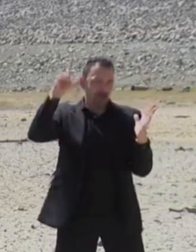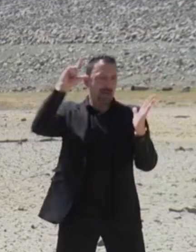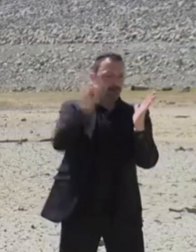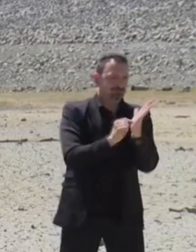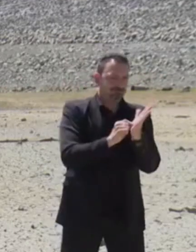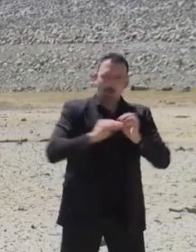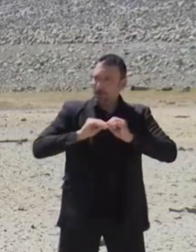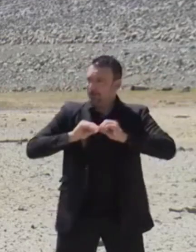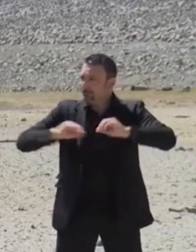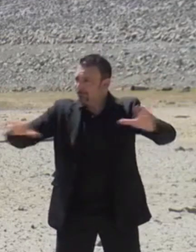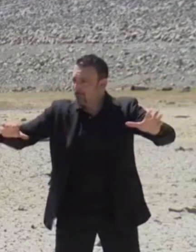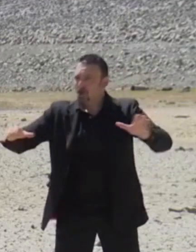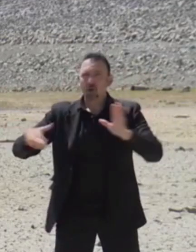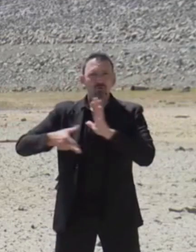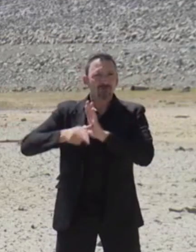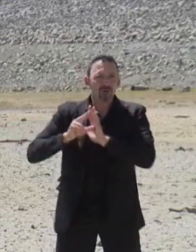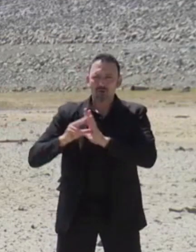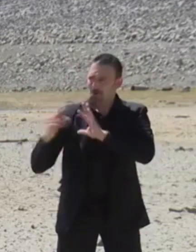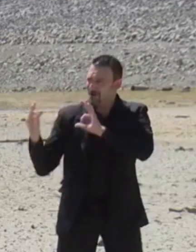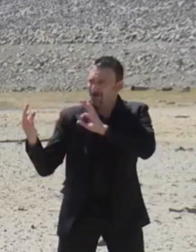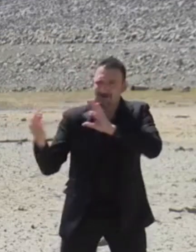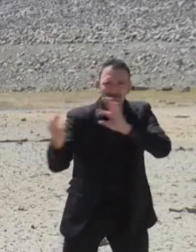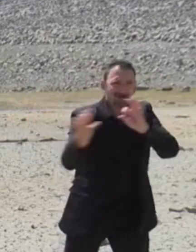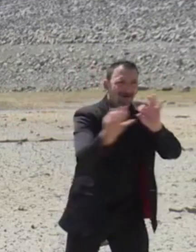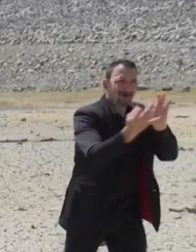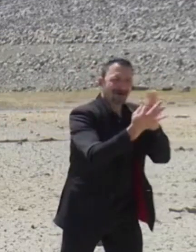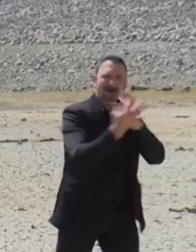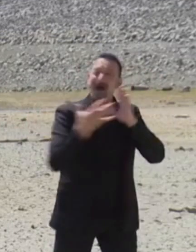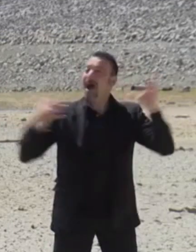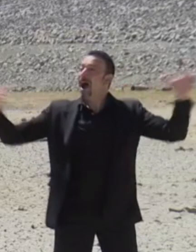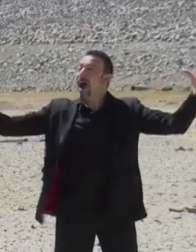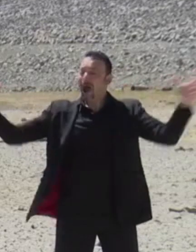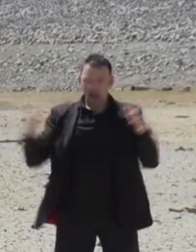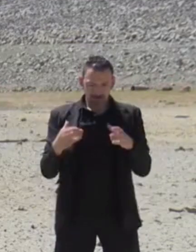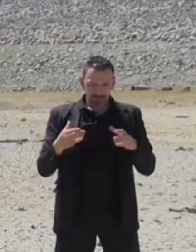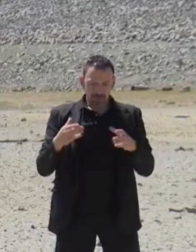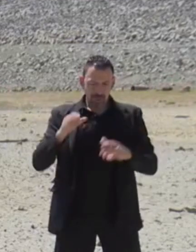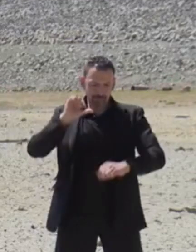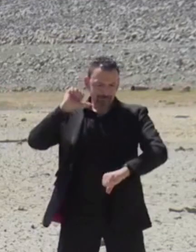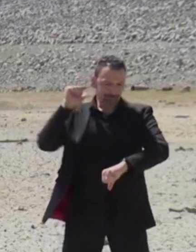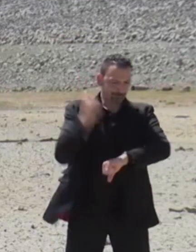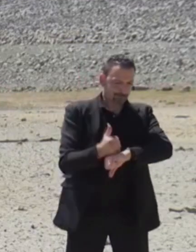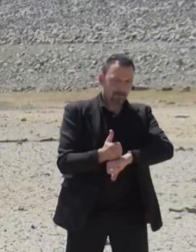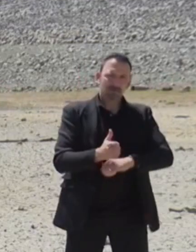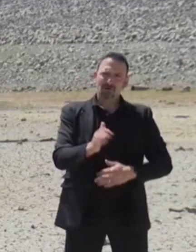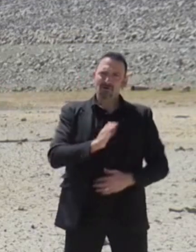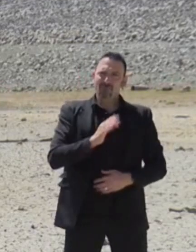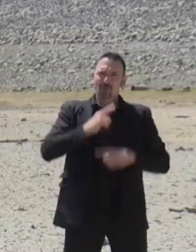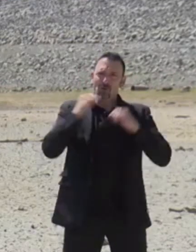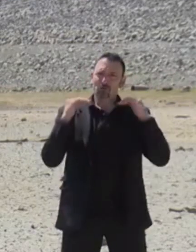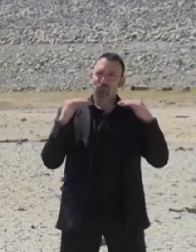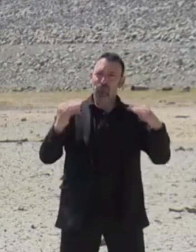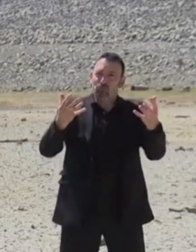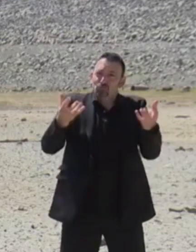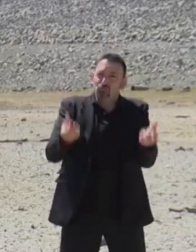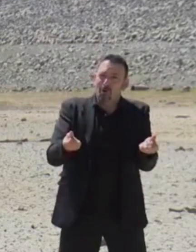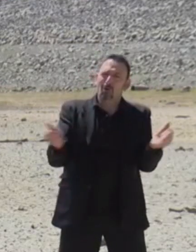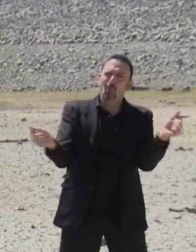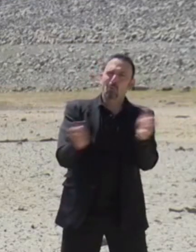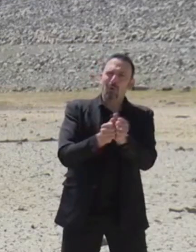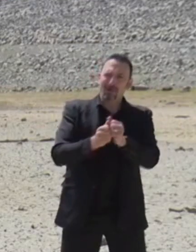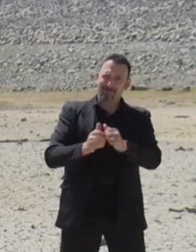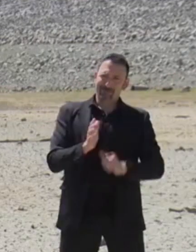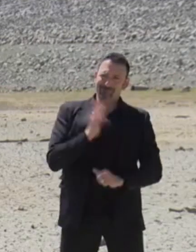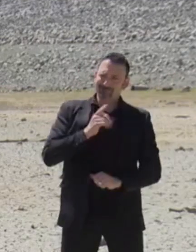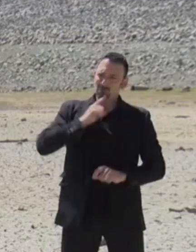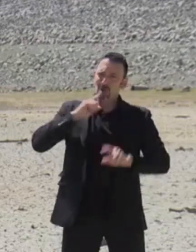review. We got an enormous amount of input, and we formalized our drought with an official report that was put out a number of months ago.